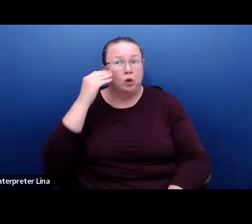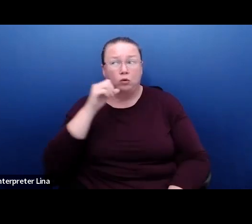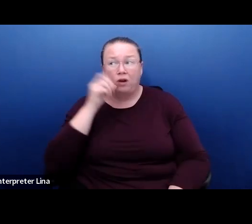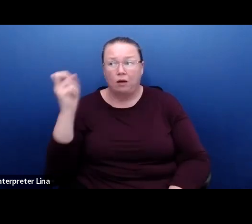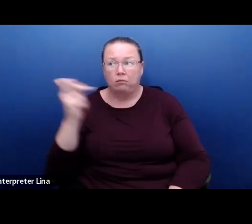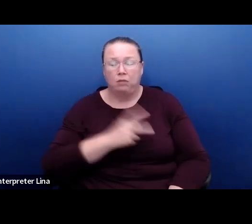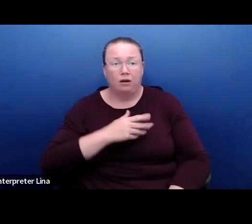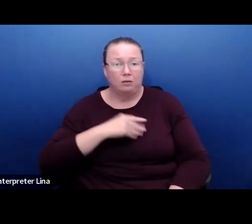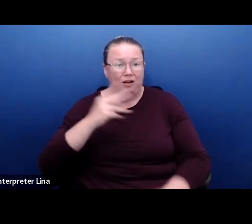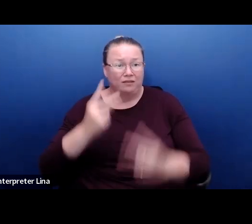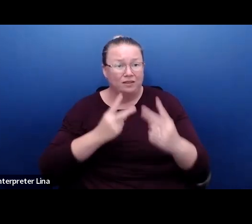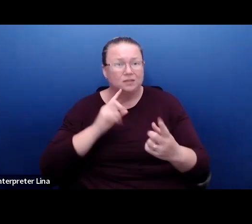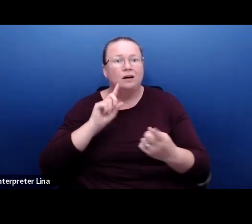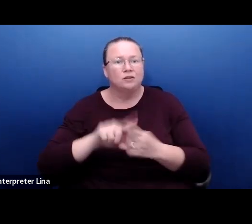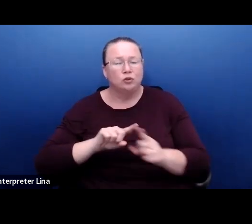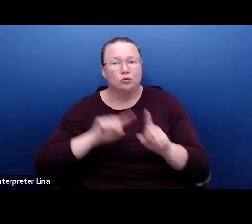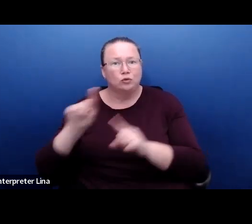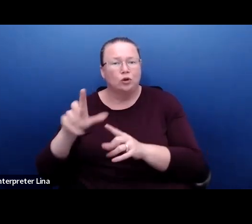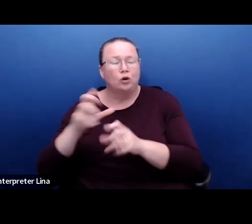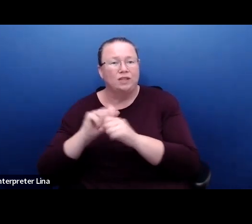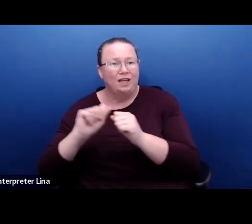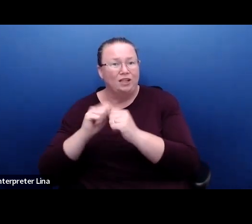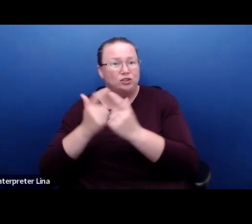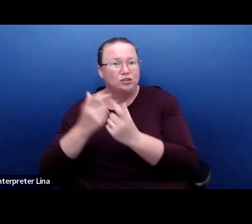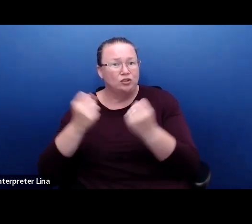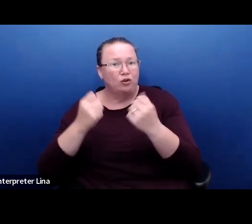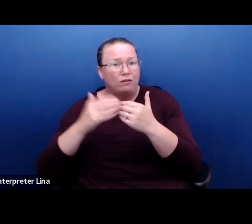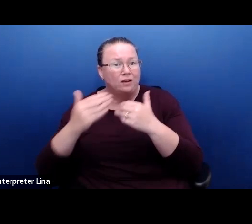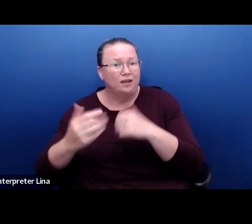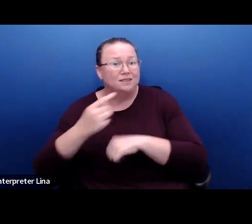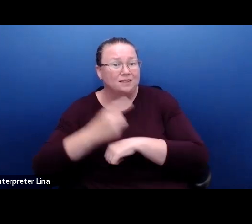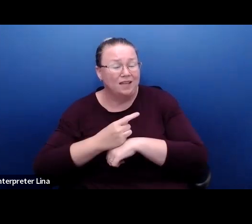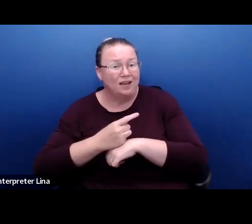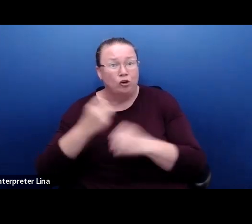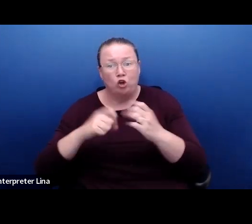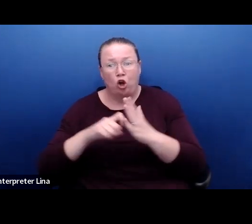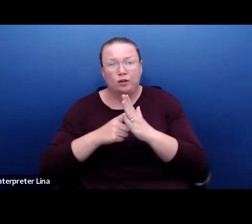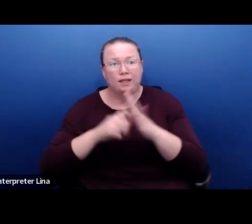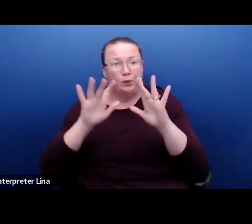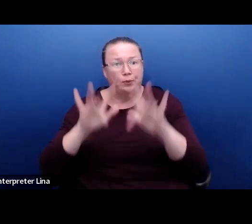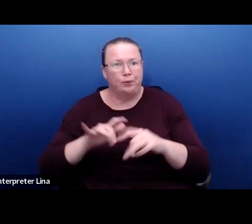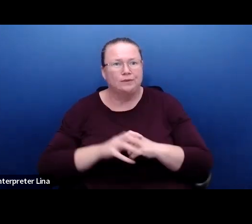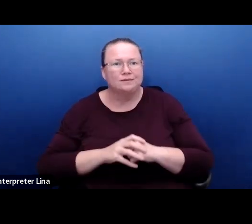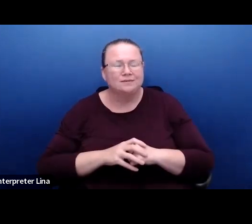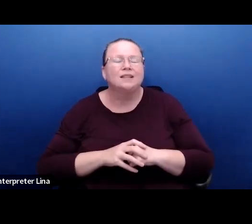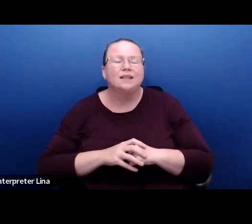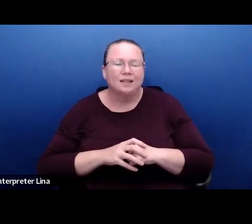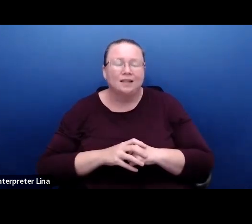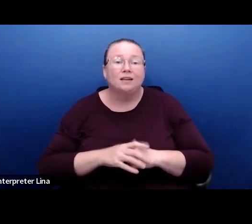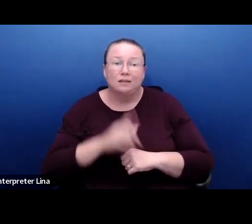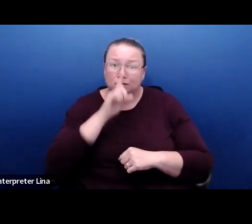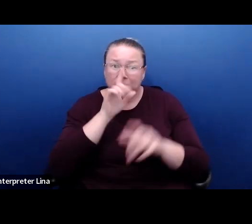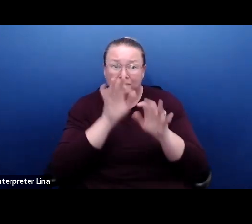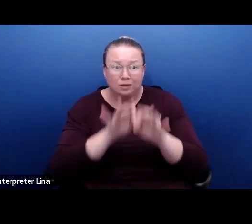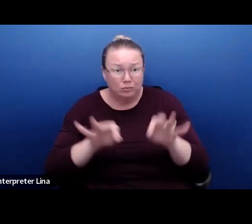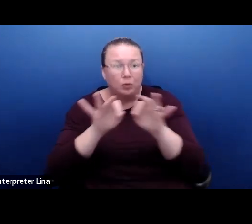my visit until they went to get the agency car the next day and the car keys weren't there. So it's really important